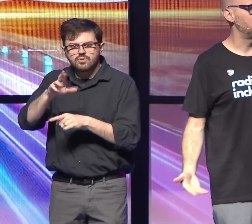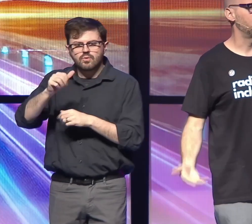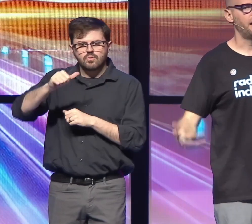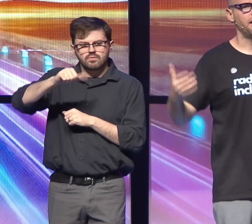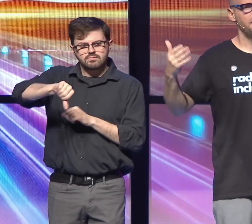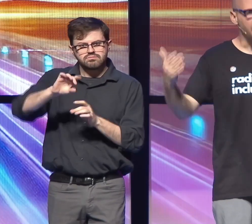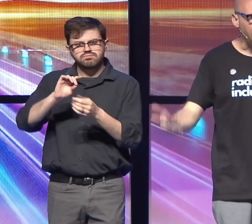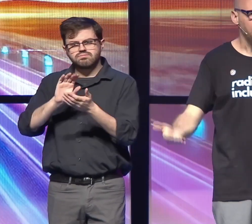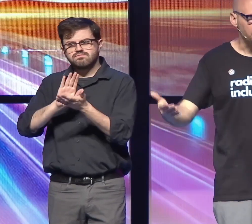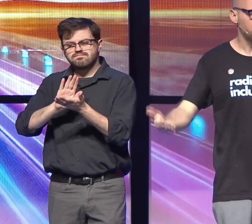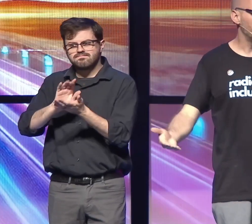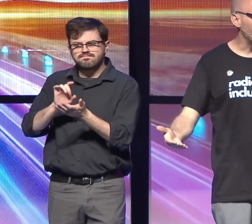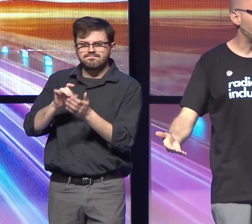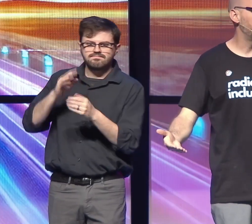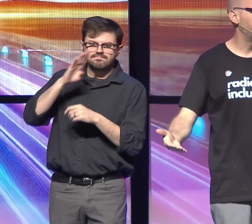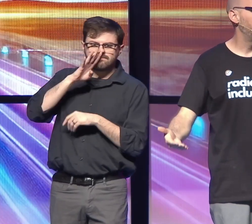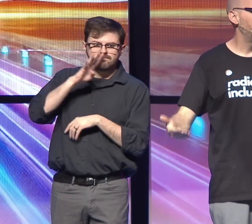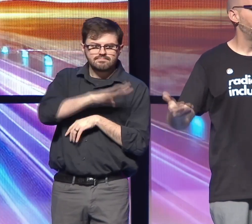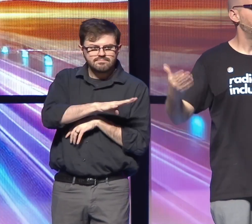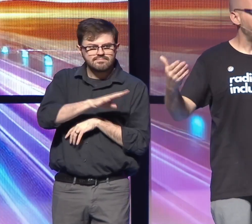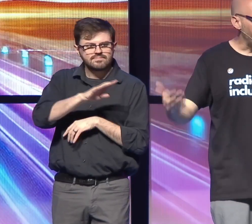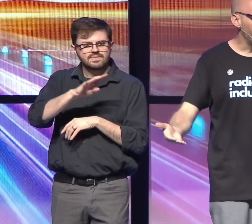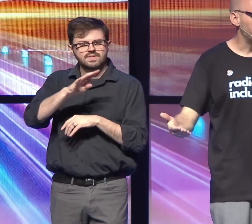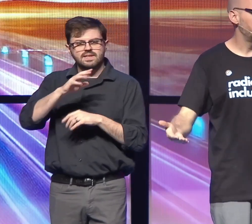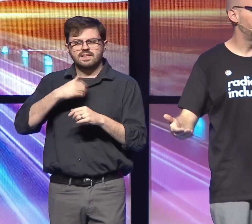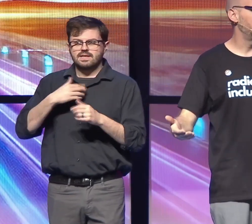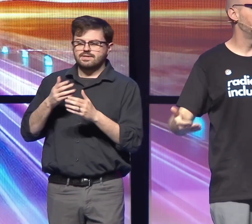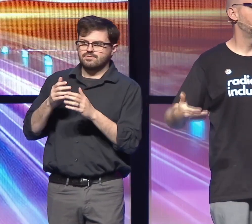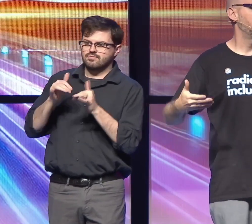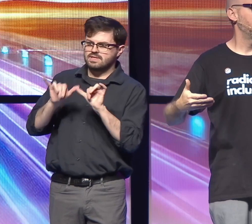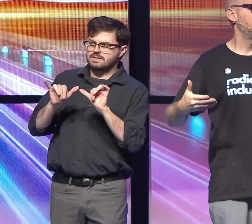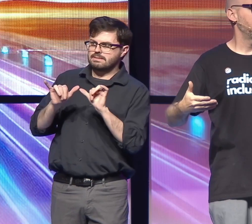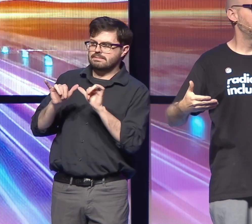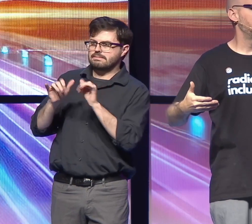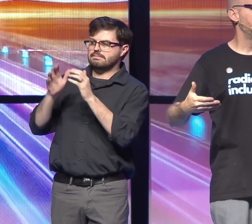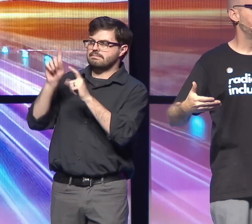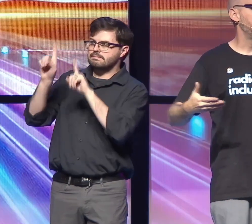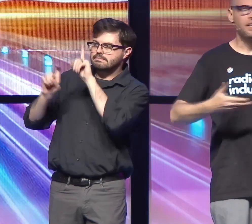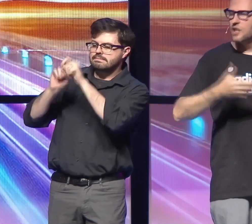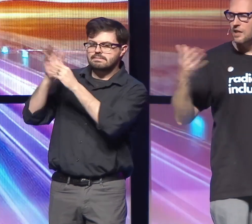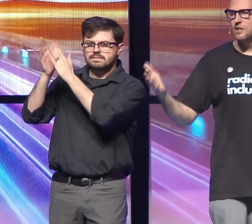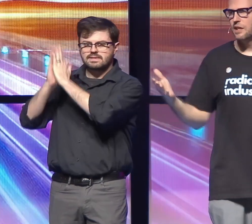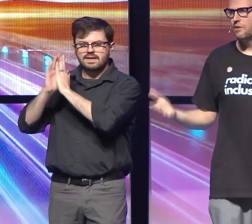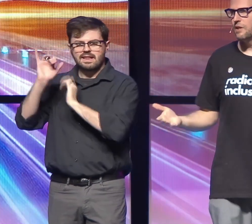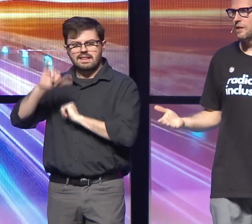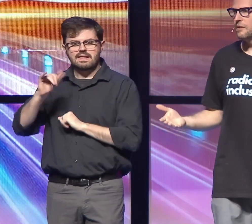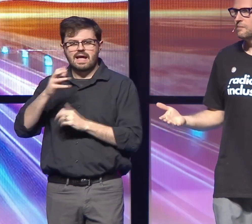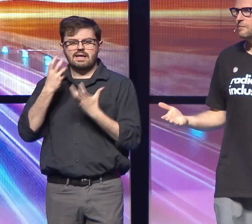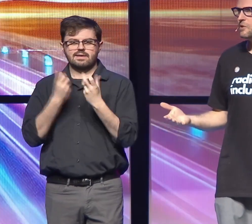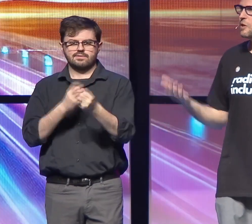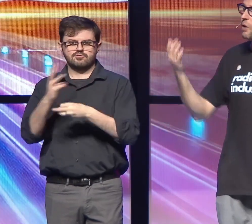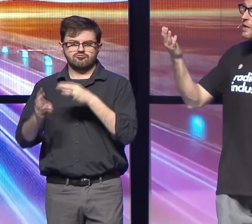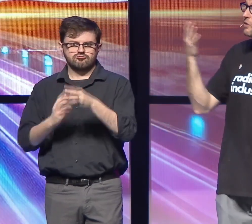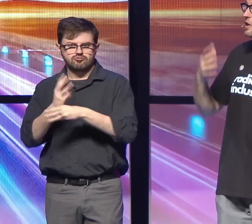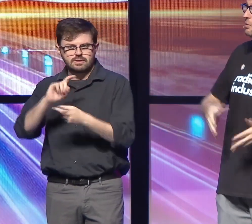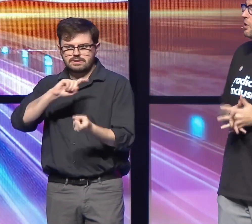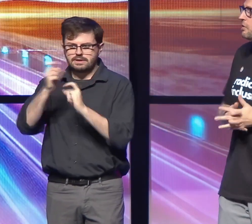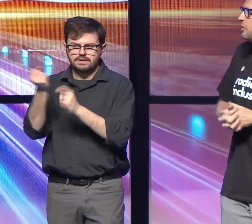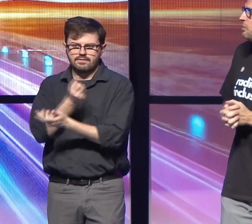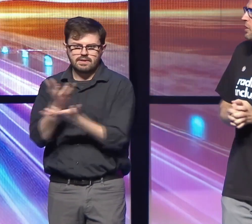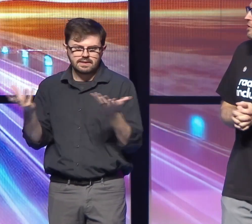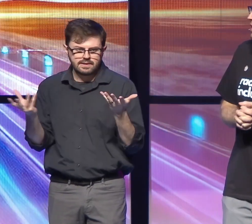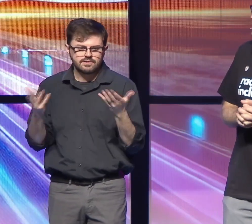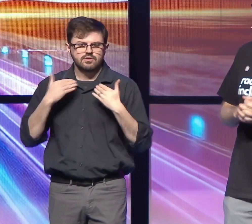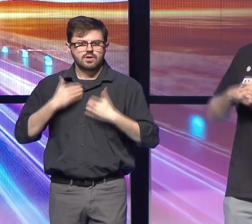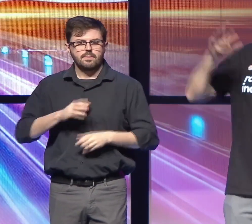what they do. That heals the world. That rescues you. that changes everything. So the body of Christ broken